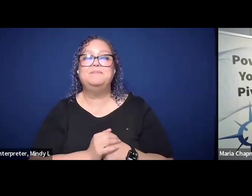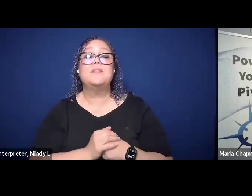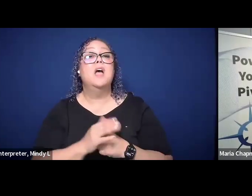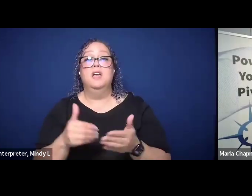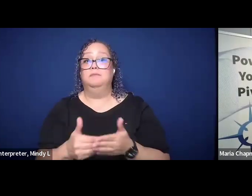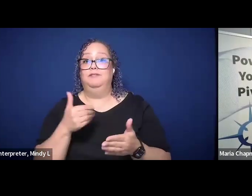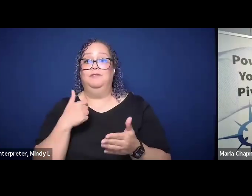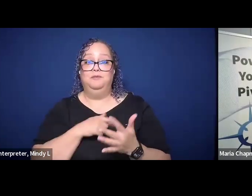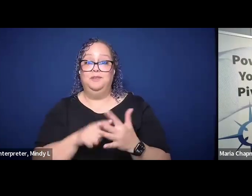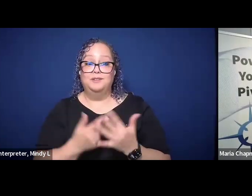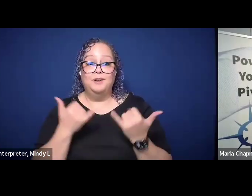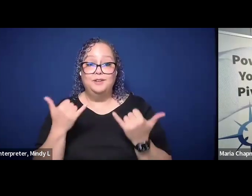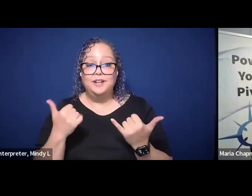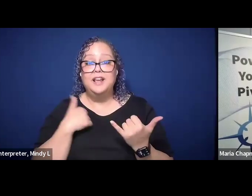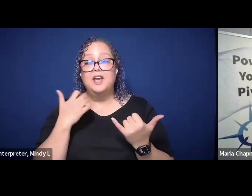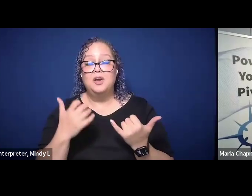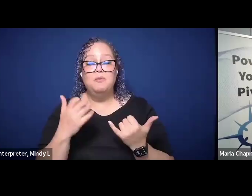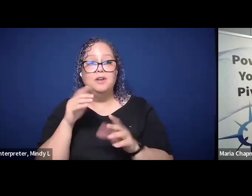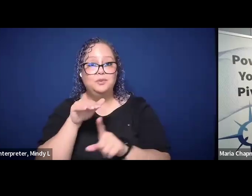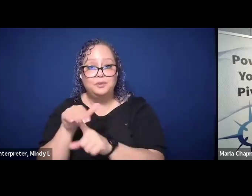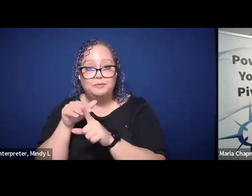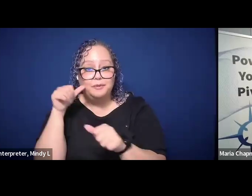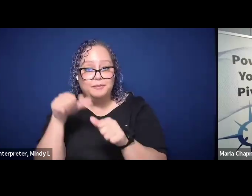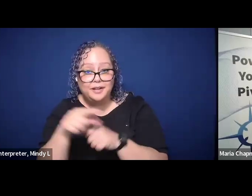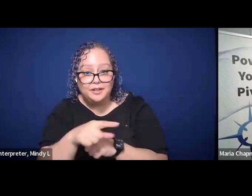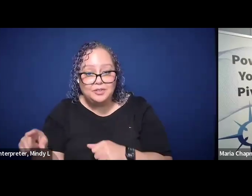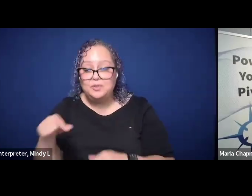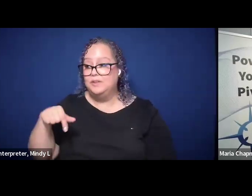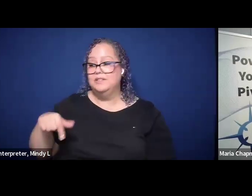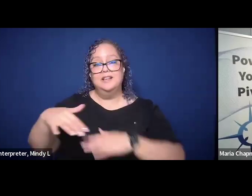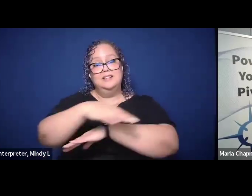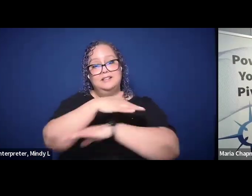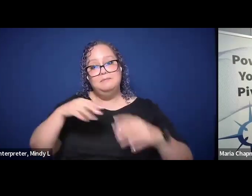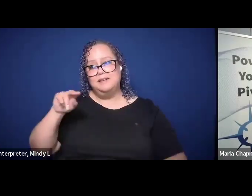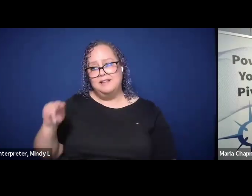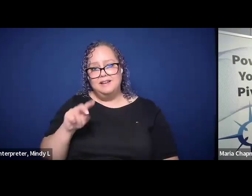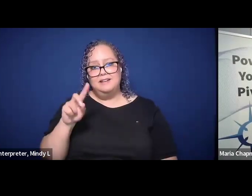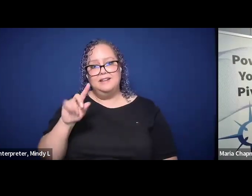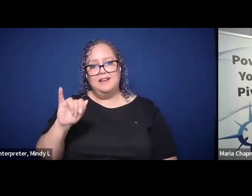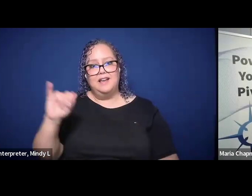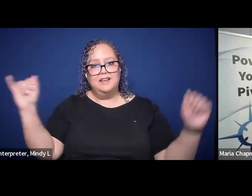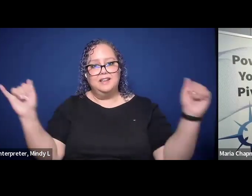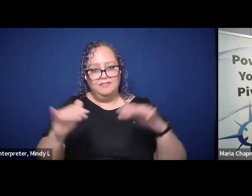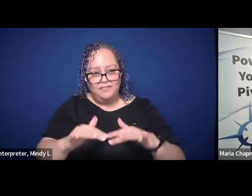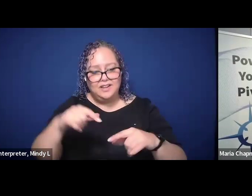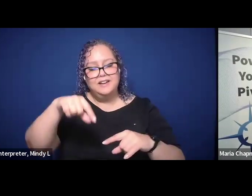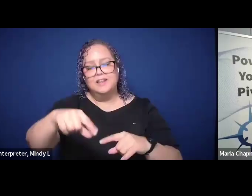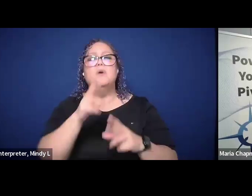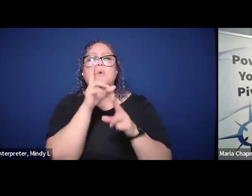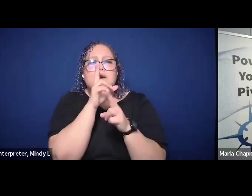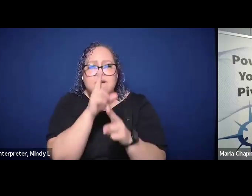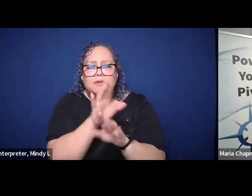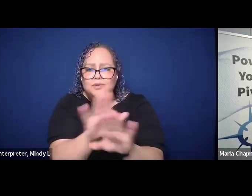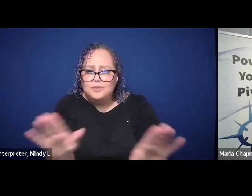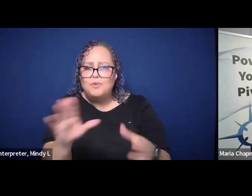just reiterate that this space at the NDI convening honors your story. And so I would love to have you